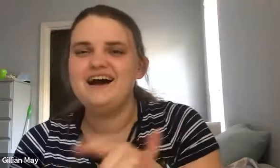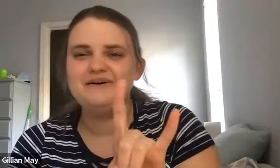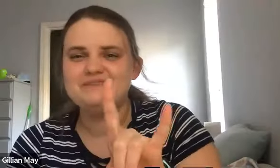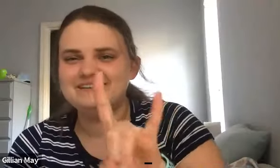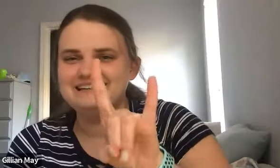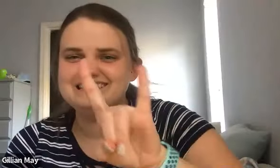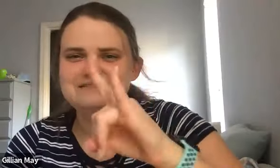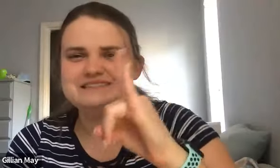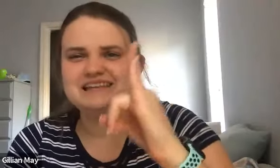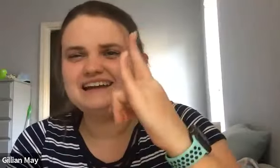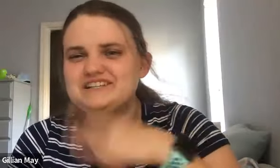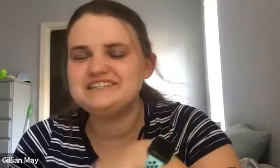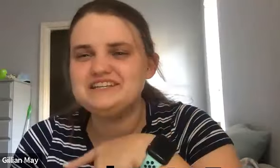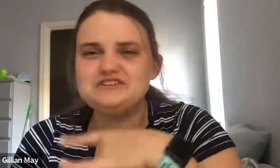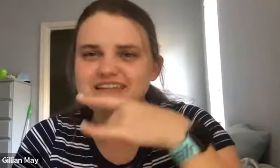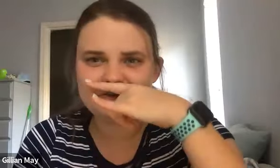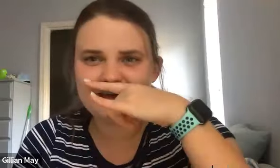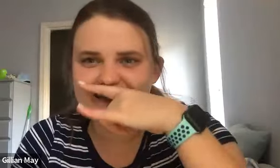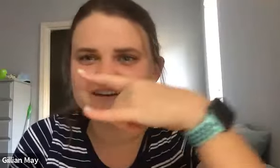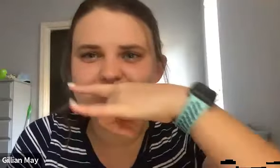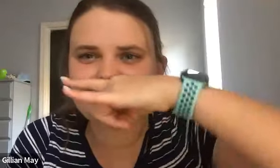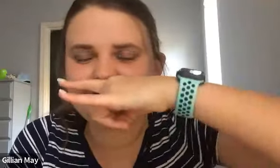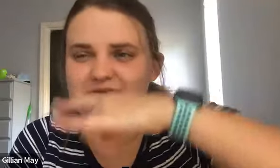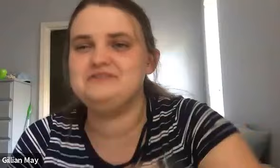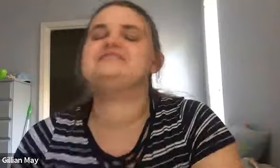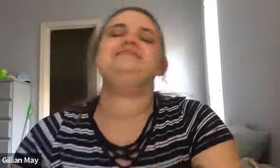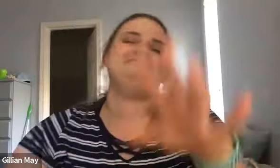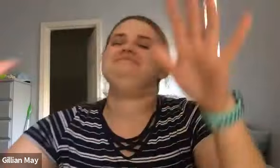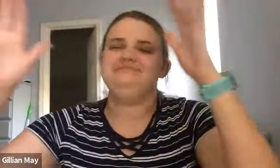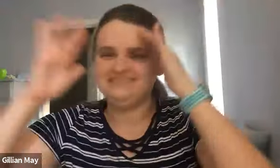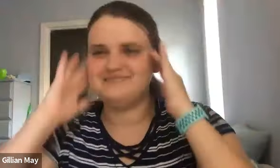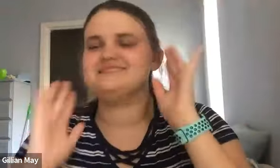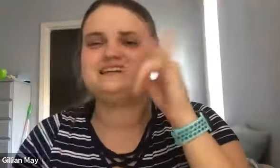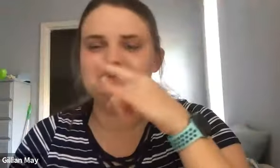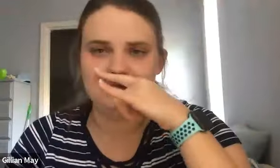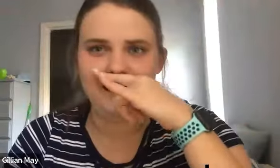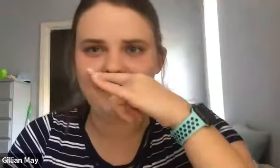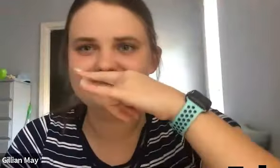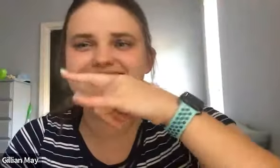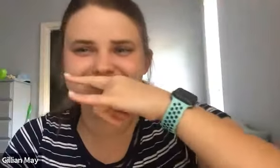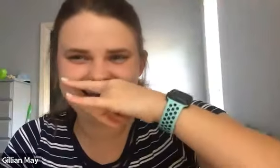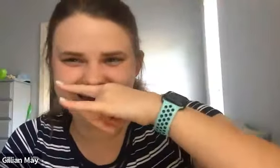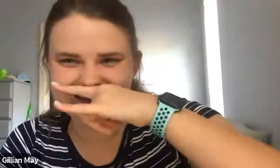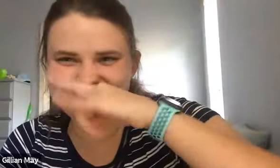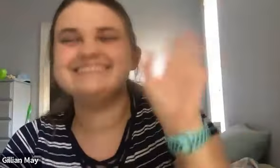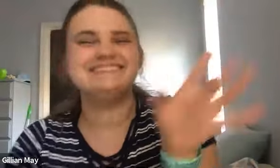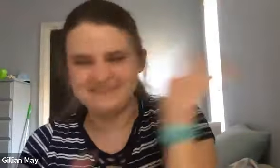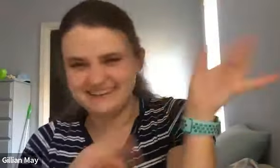Oh my goodness. I was like, I can just see you're just like, you can't even, every time you do it, you're just like, something's getting you. Yeah. Kids. So